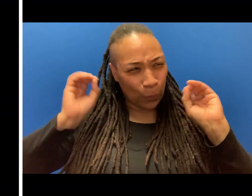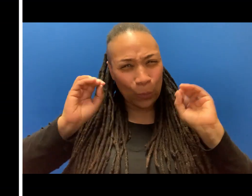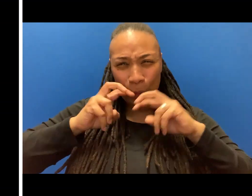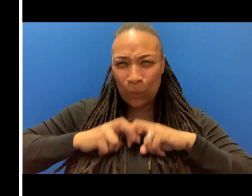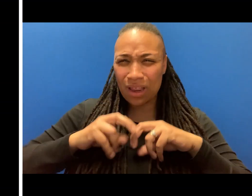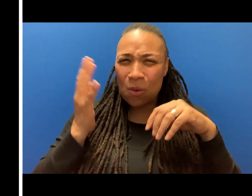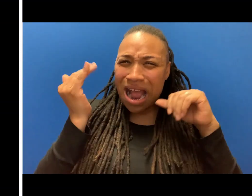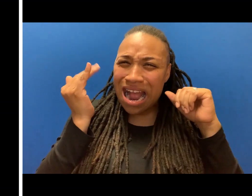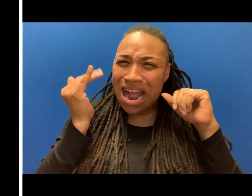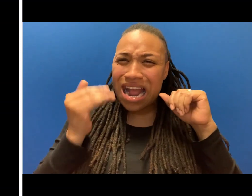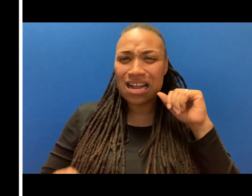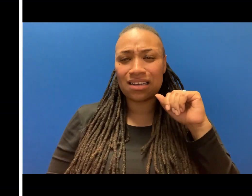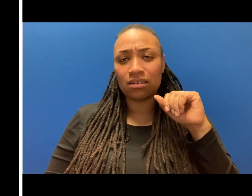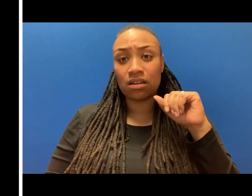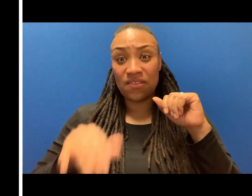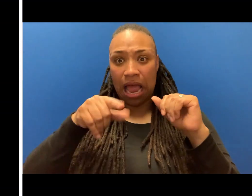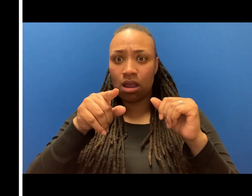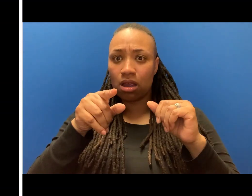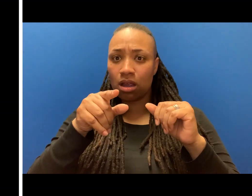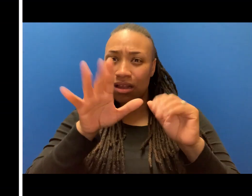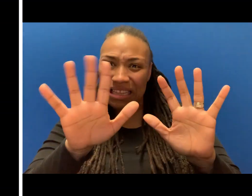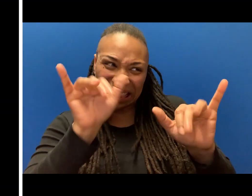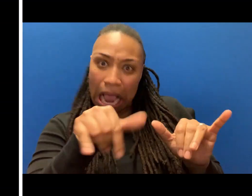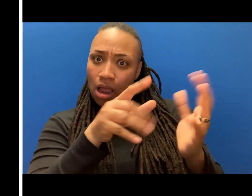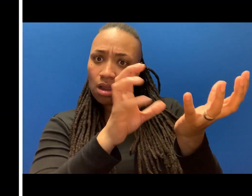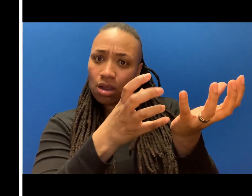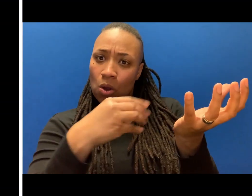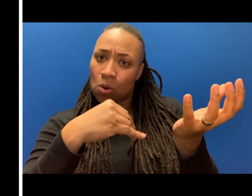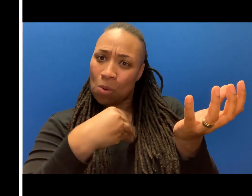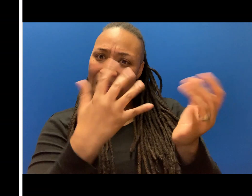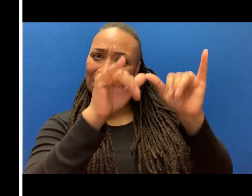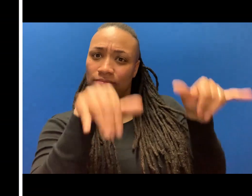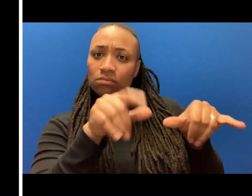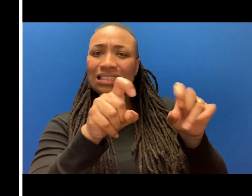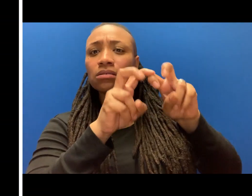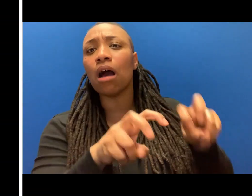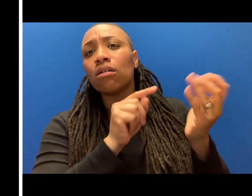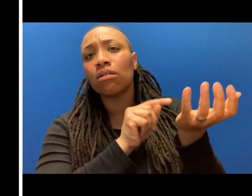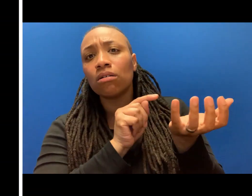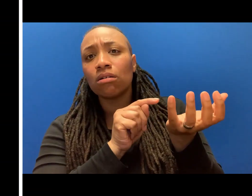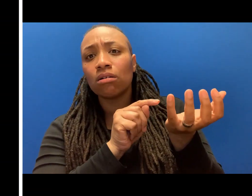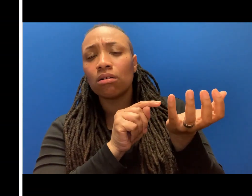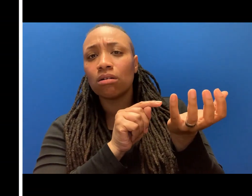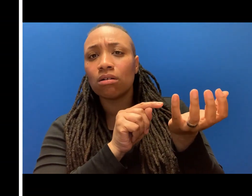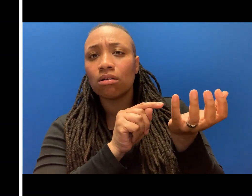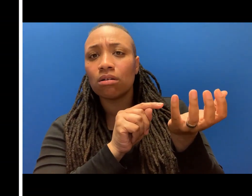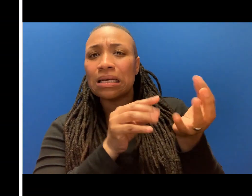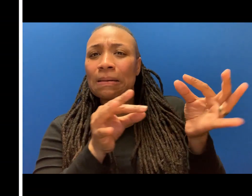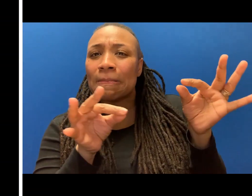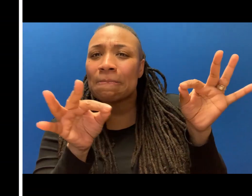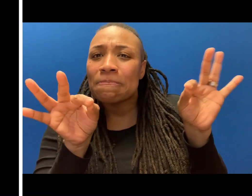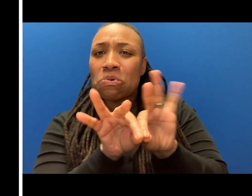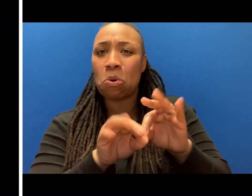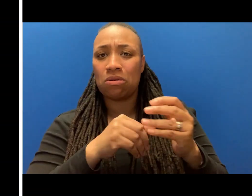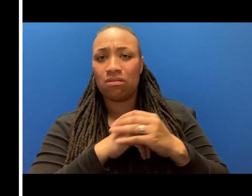That's the work of whiteness right now. Not to be sitting around having conversations about what black people doing with the